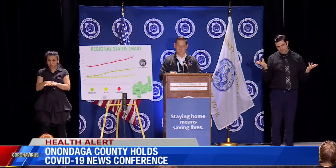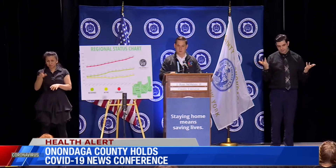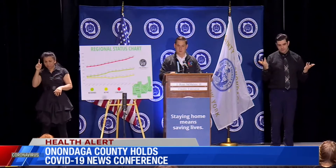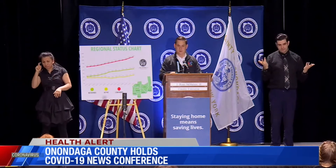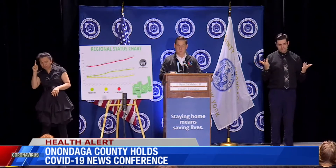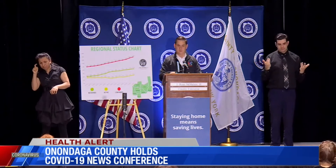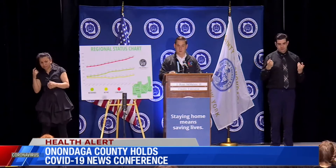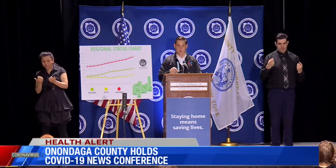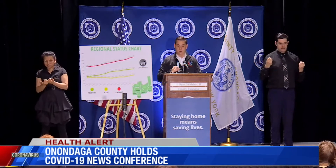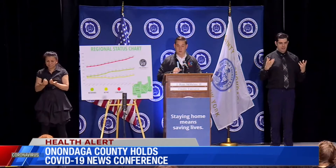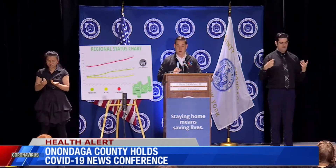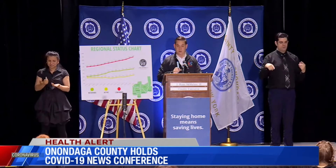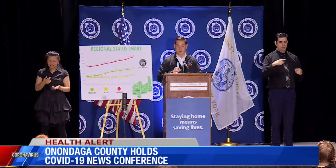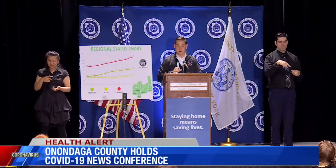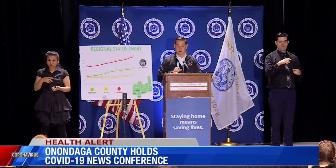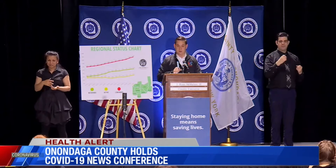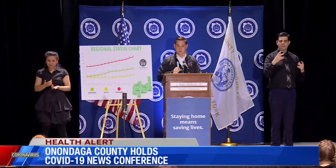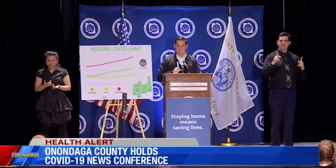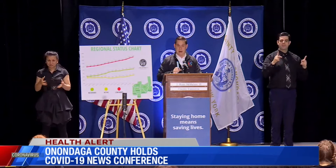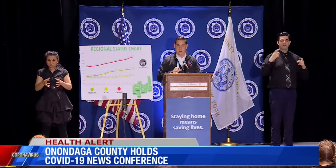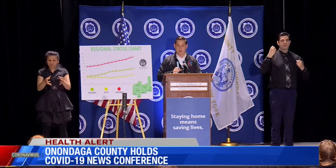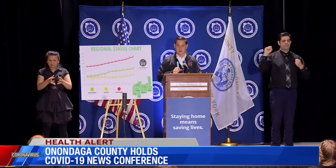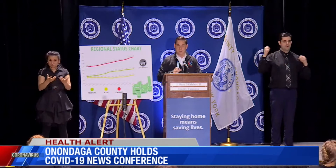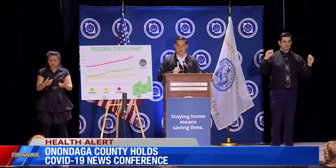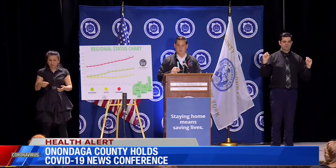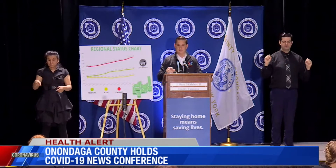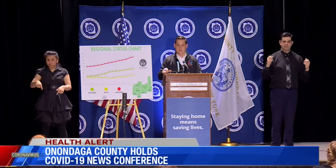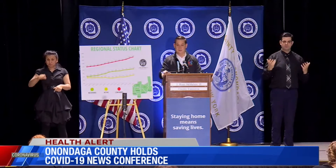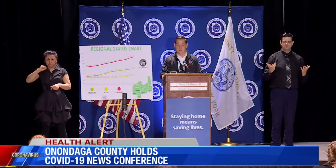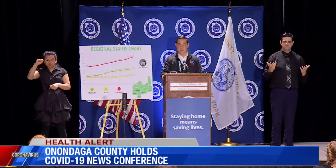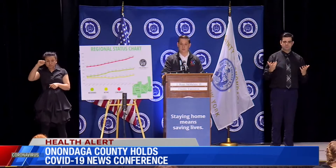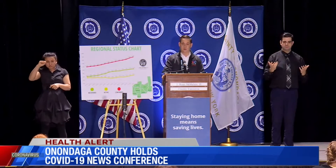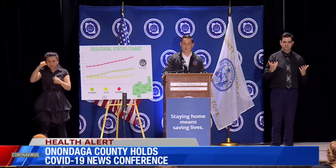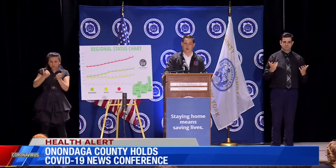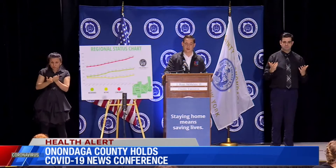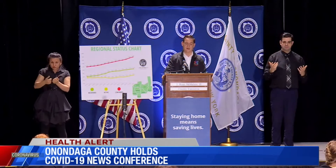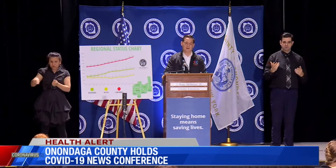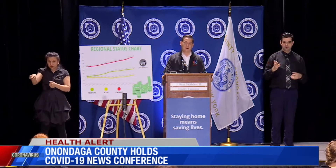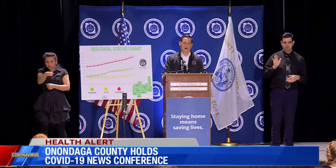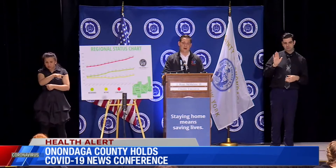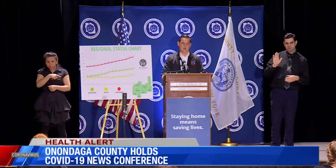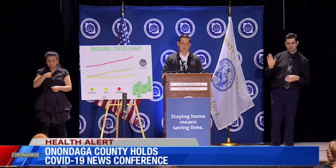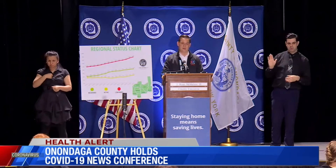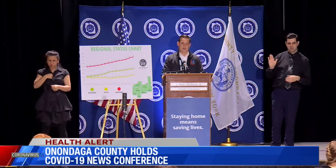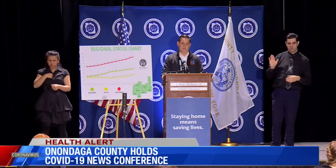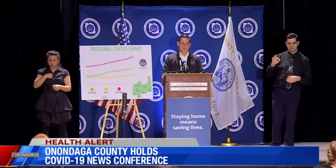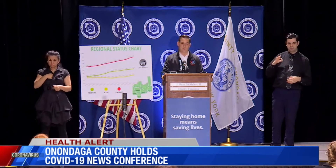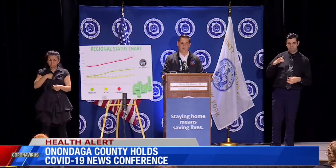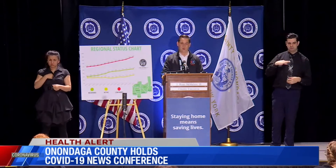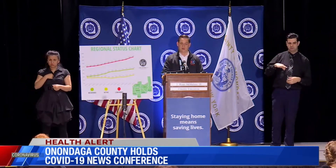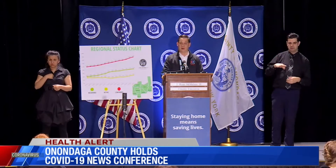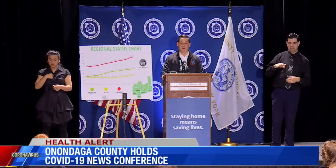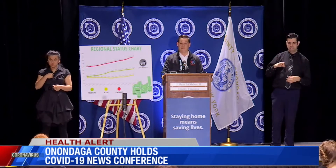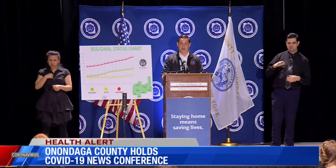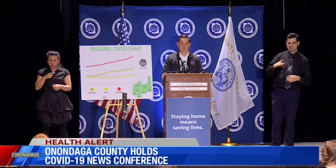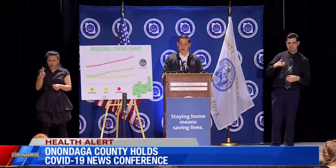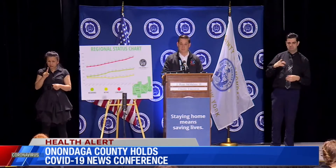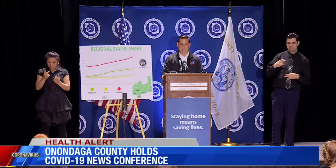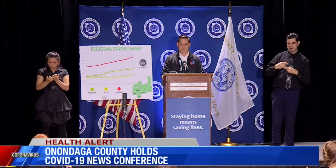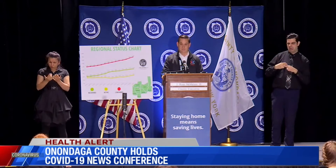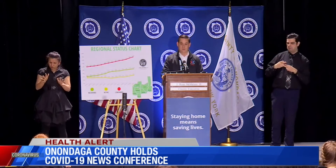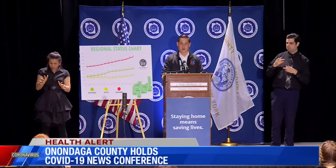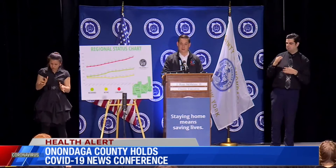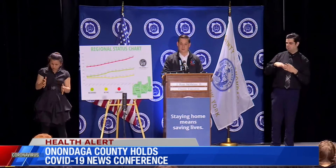these individuals, if they're questioning my street credit, look, none of them have my